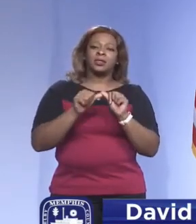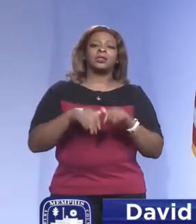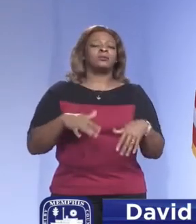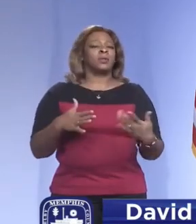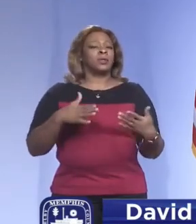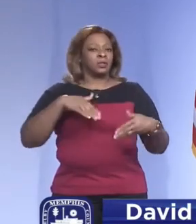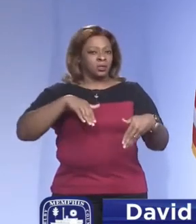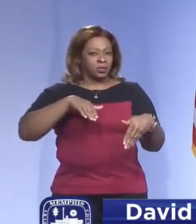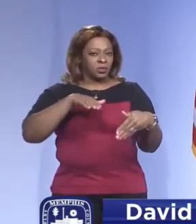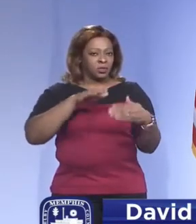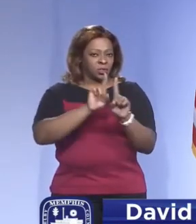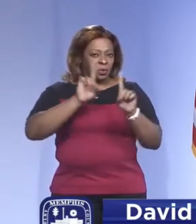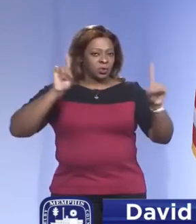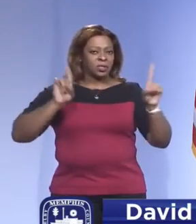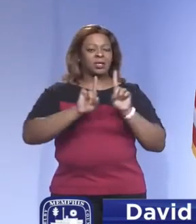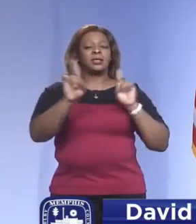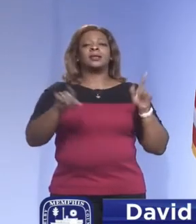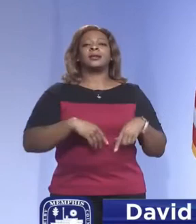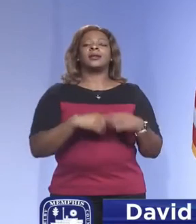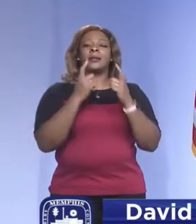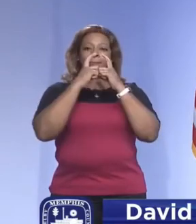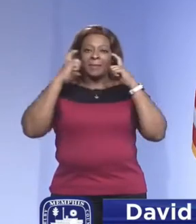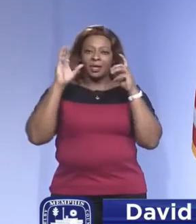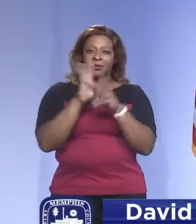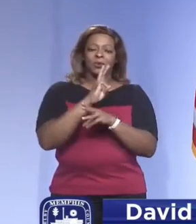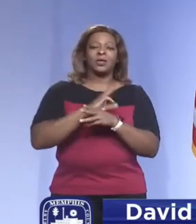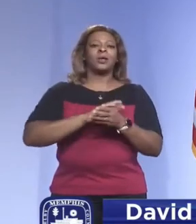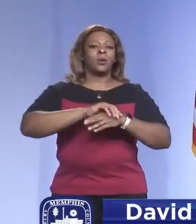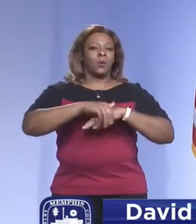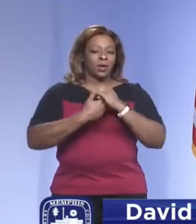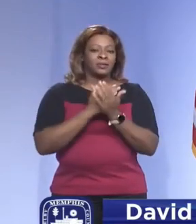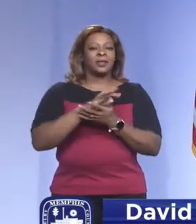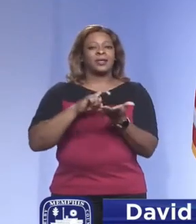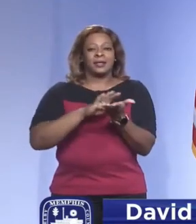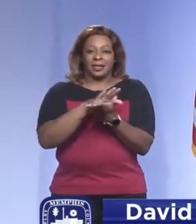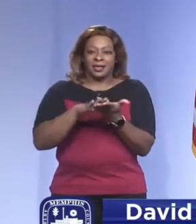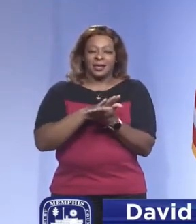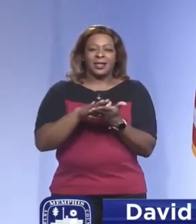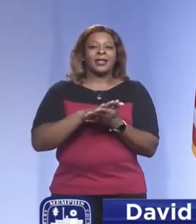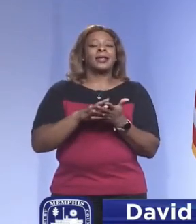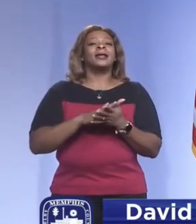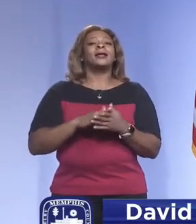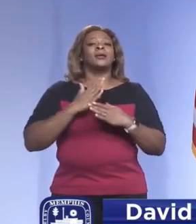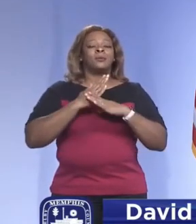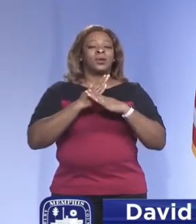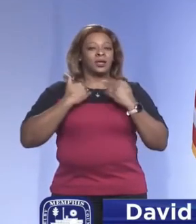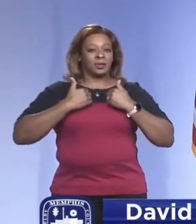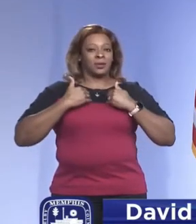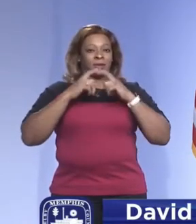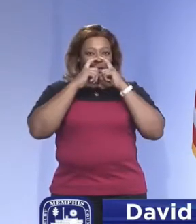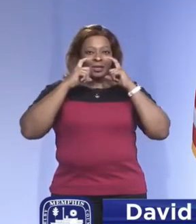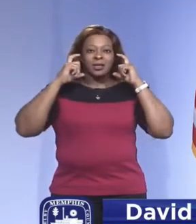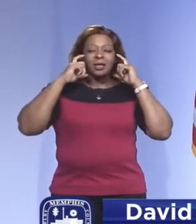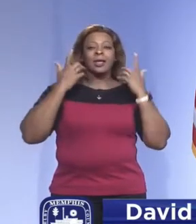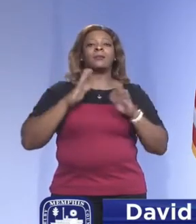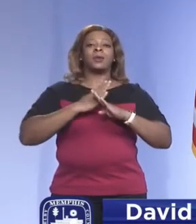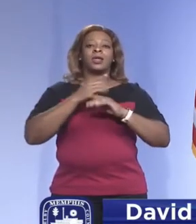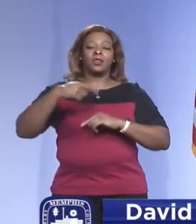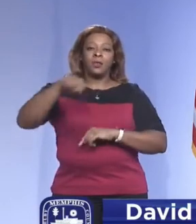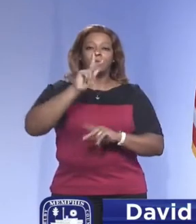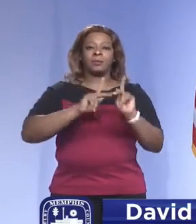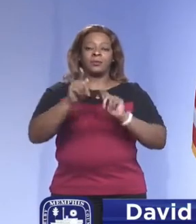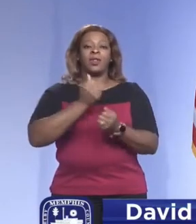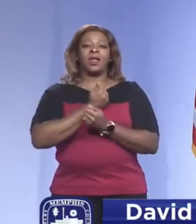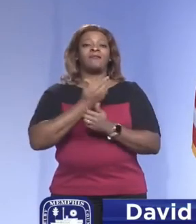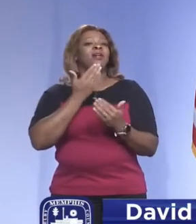the mask, practice good hand hygiene and respiratory etiquette, and protect yourselves and the people that you love.